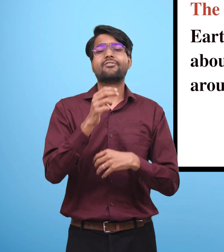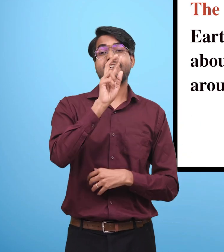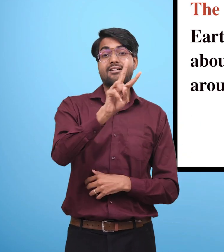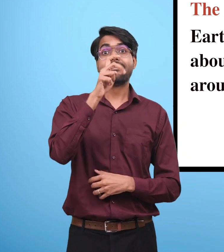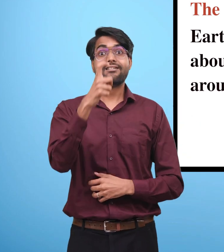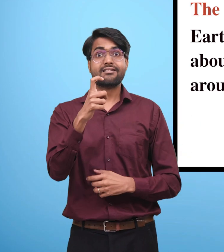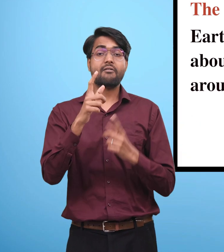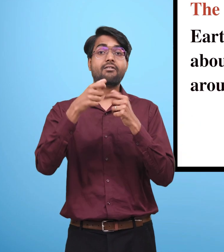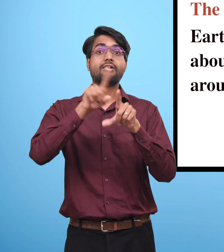Earth.